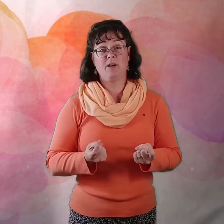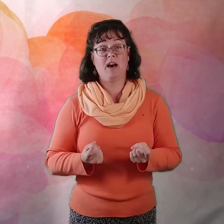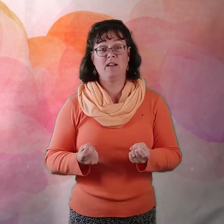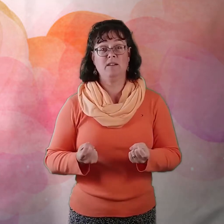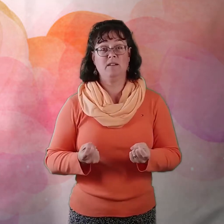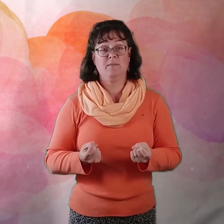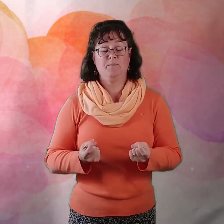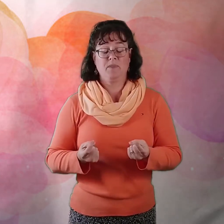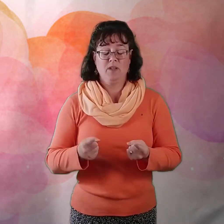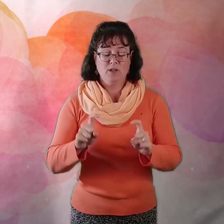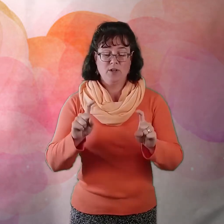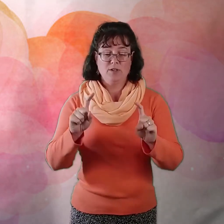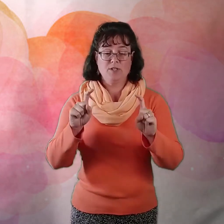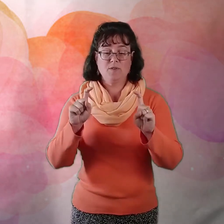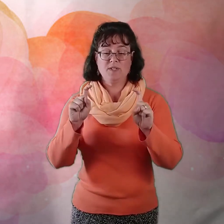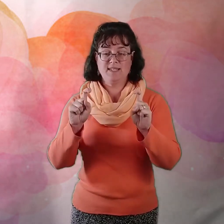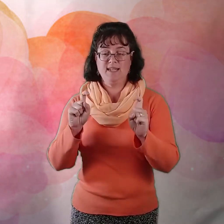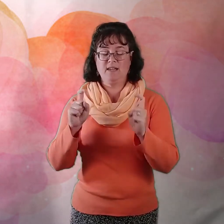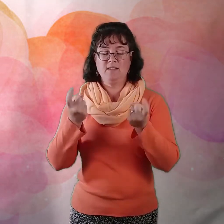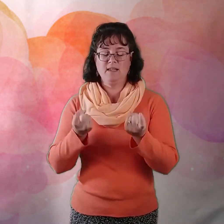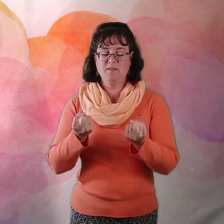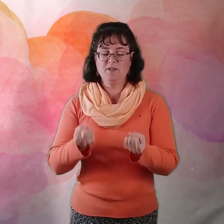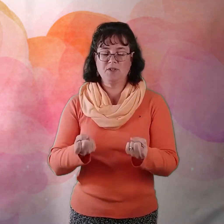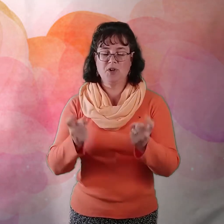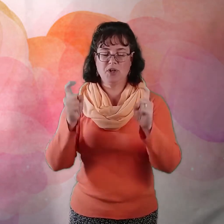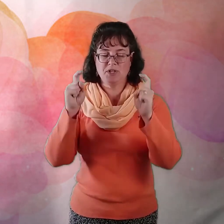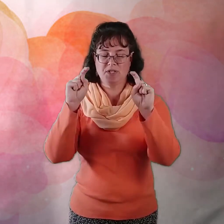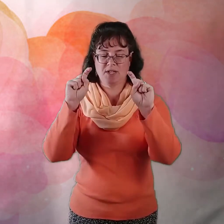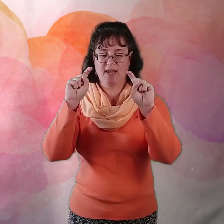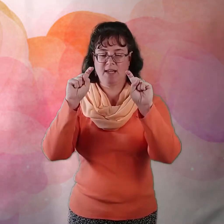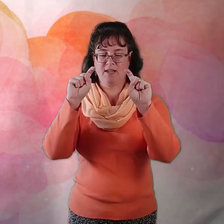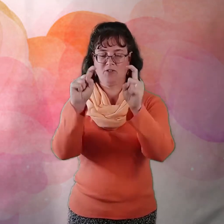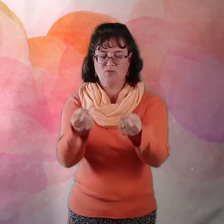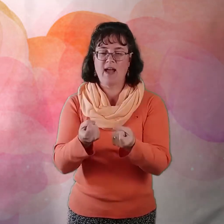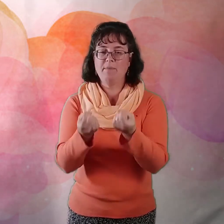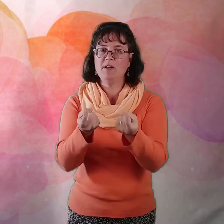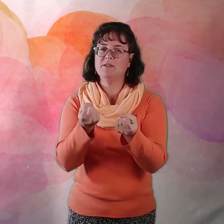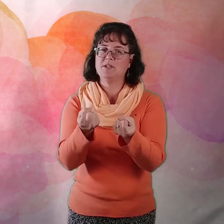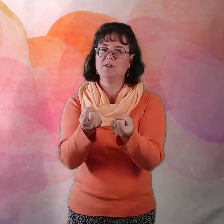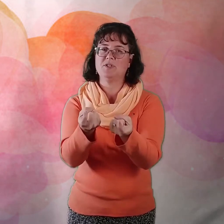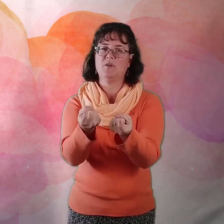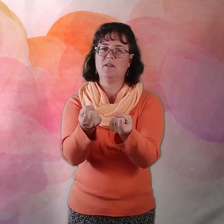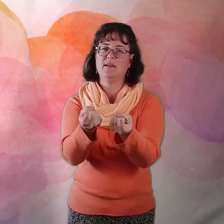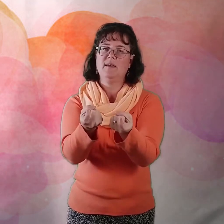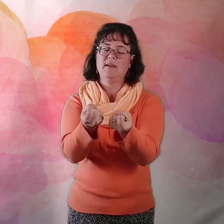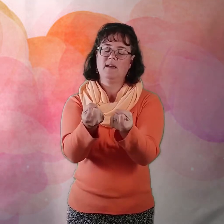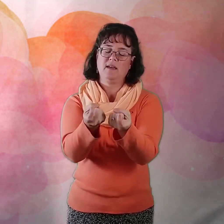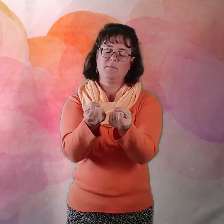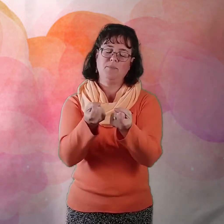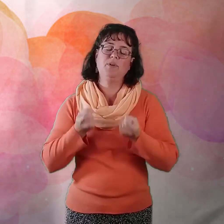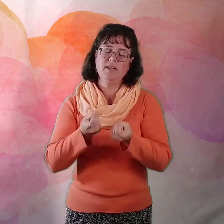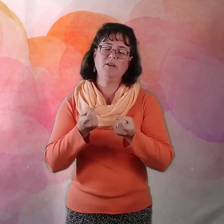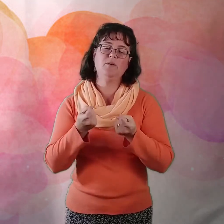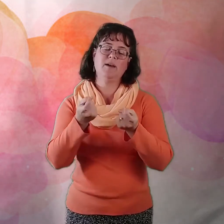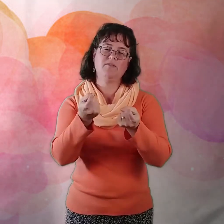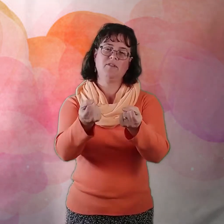God. So sin, think of those hooks kind of grabbing onto your soul and pulling you away from